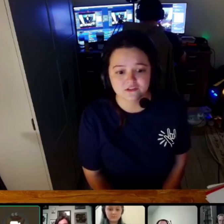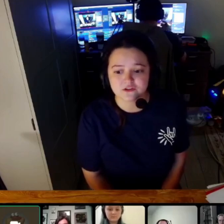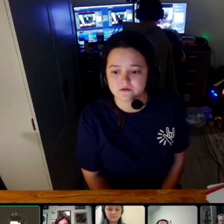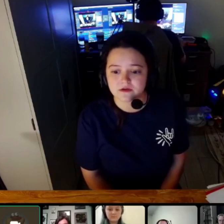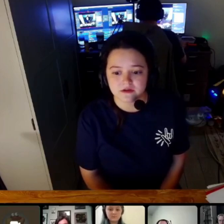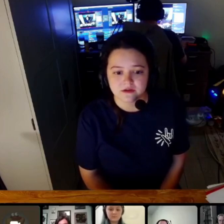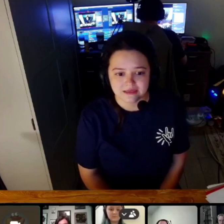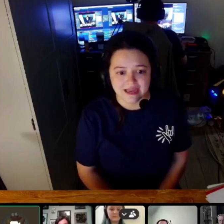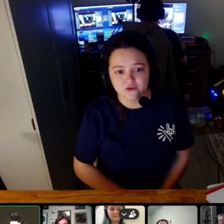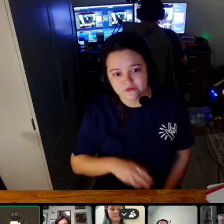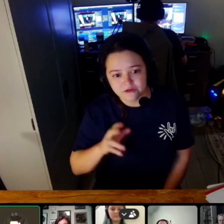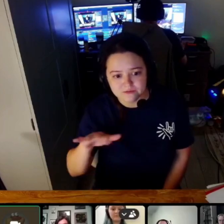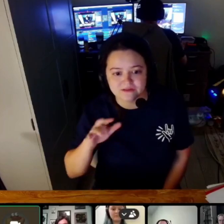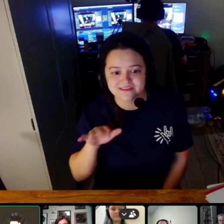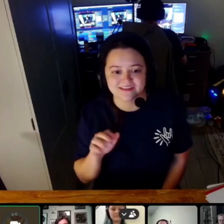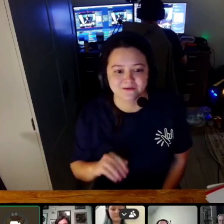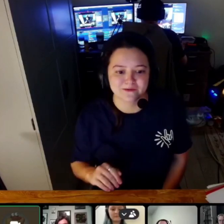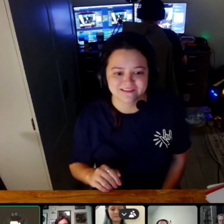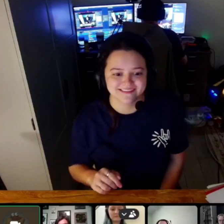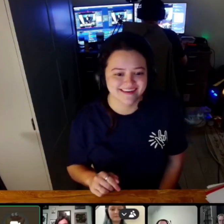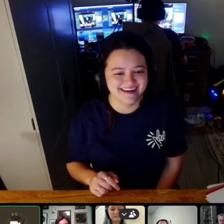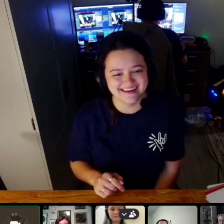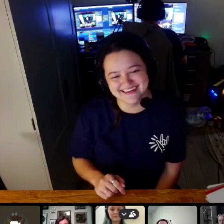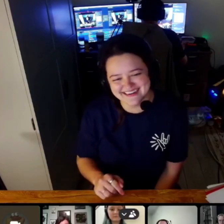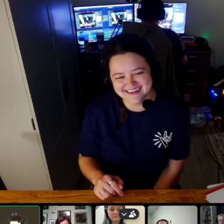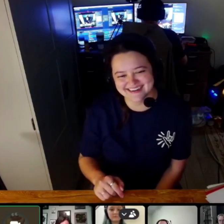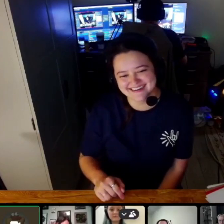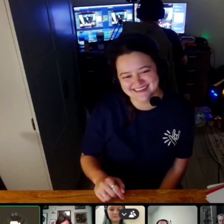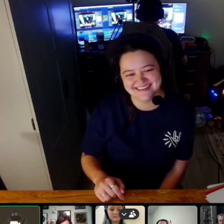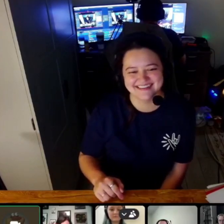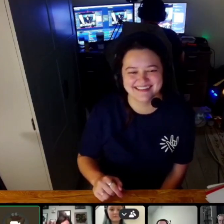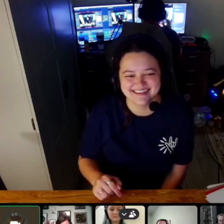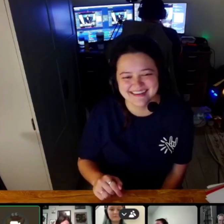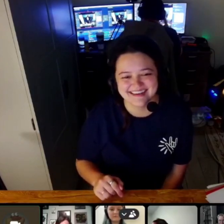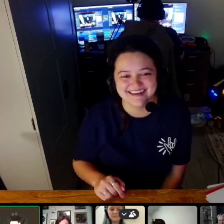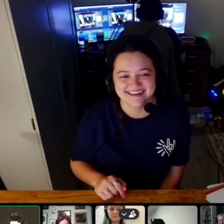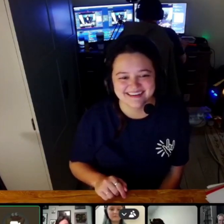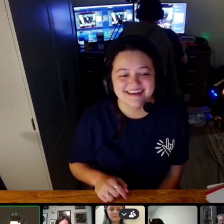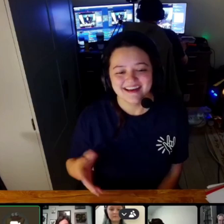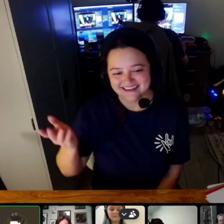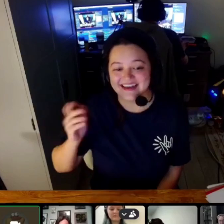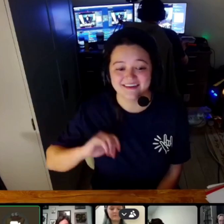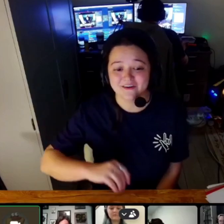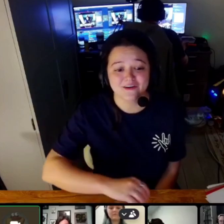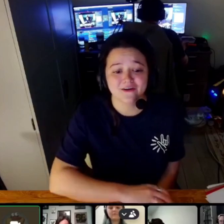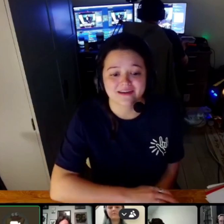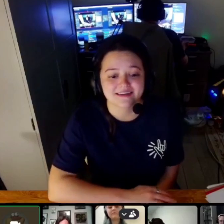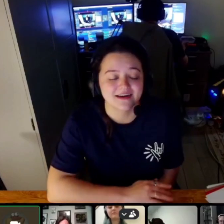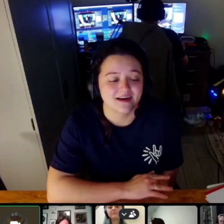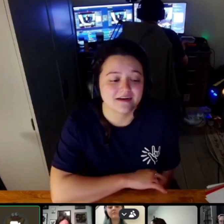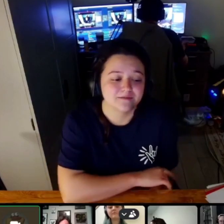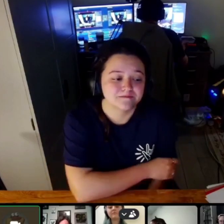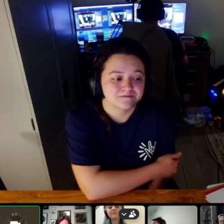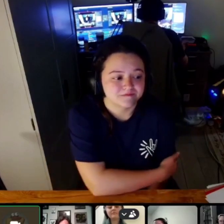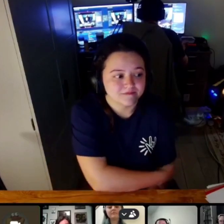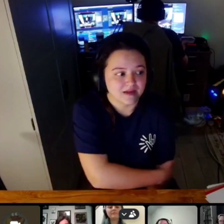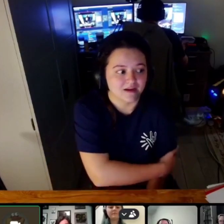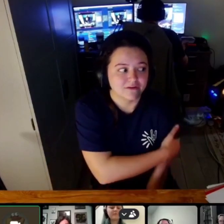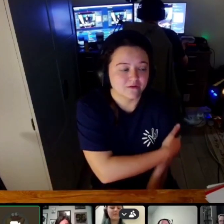true. Okay. Can you fingerspell is a yes no question. Okay, yeah, but just yeah. Okay. Yeah, no, you're correct. I figure we'll get